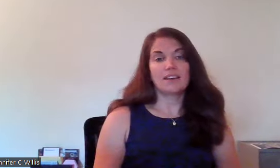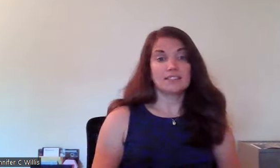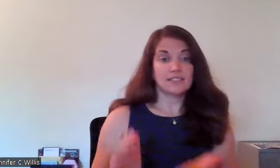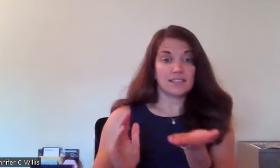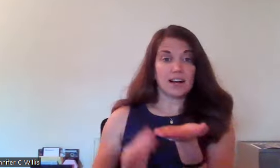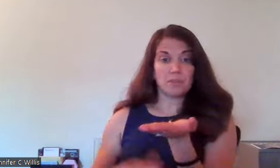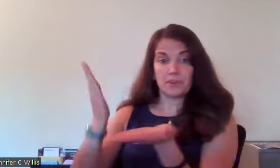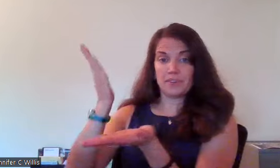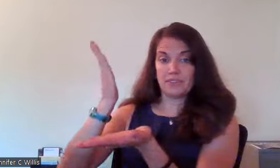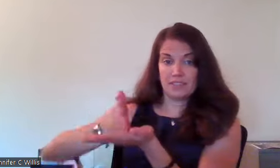Stop.